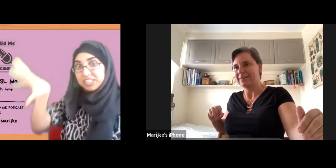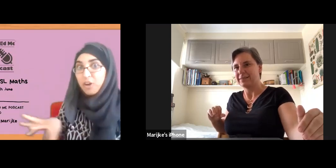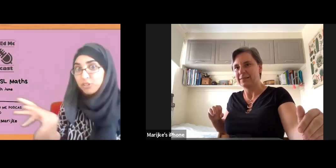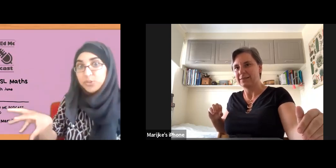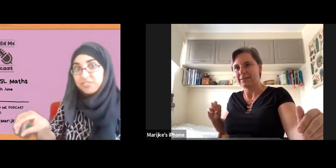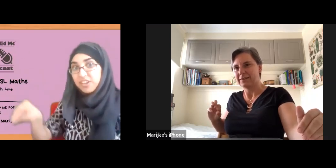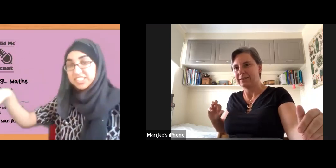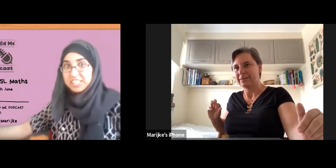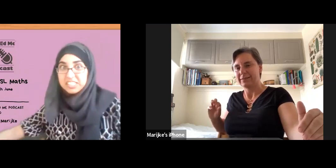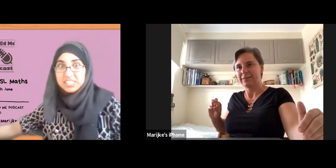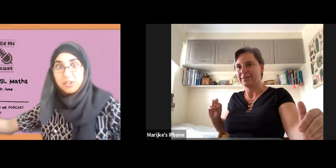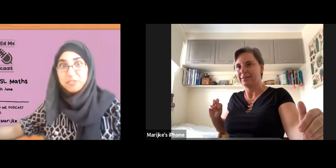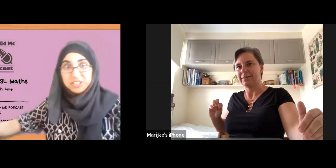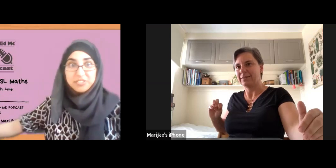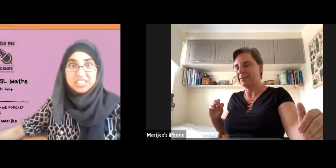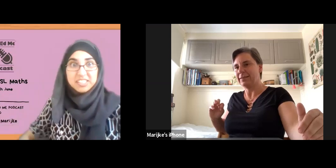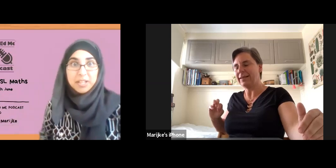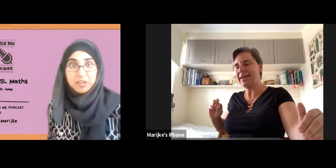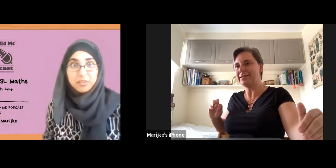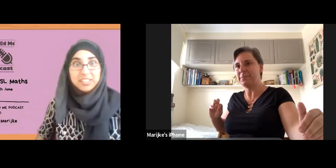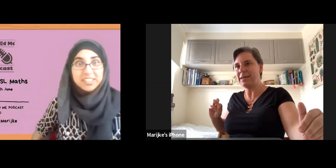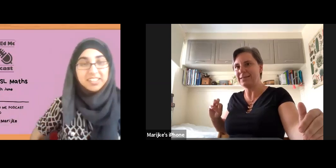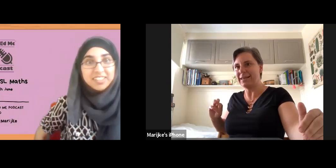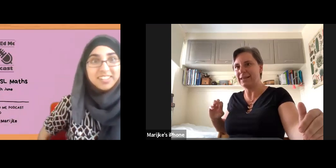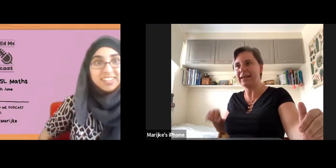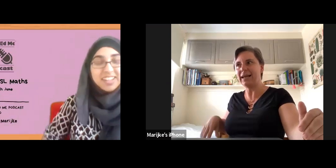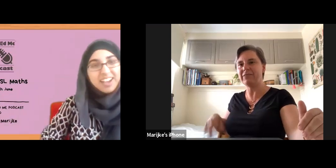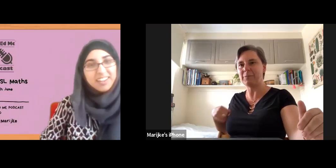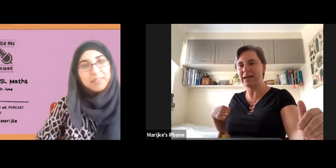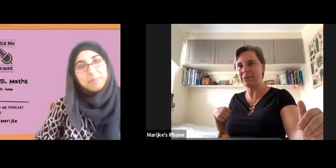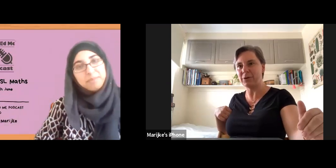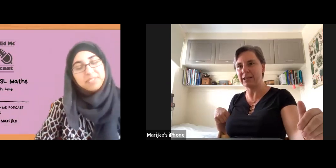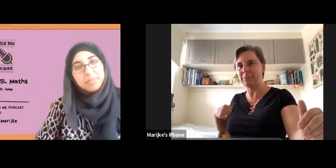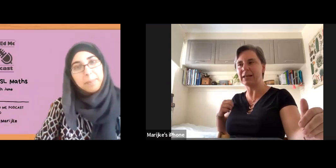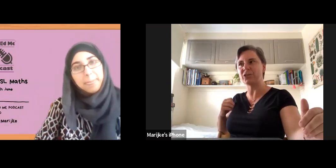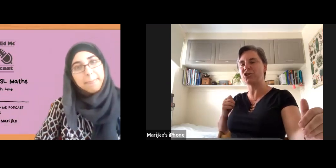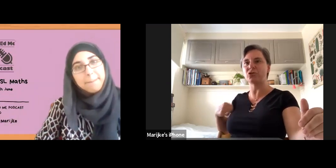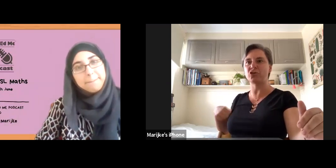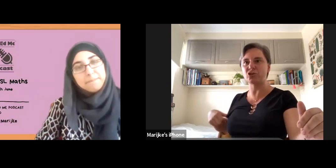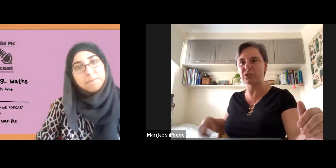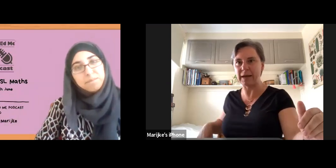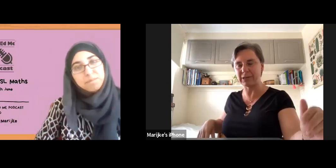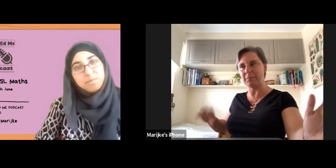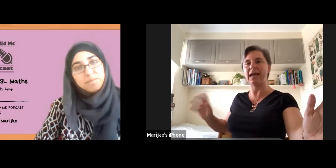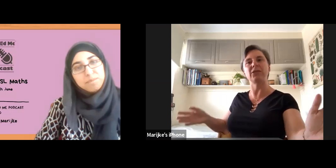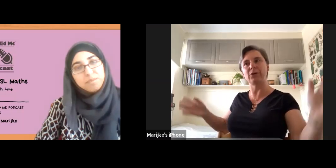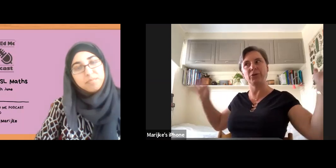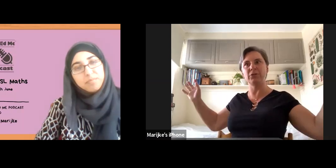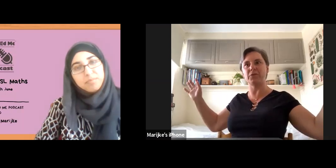whole universe, and then there's another universe, another black hole. That is amazing. I can't even get my head around it. I mean, I can just about get my head around the universe